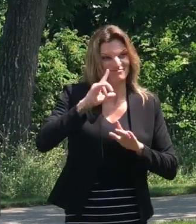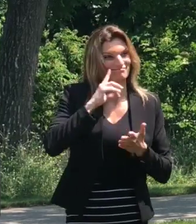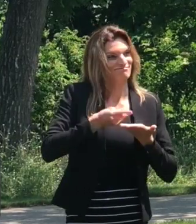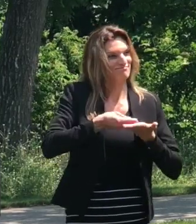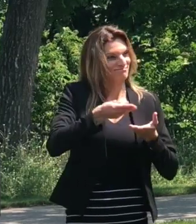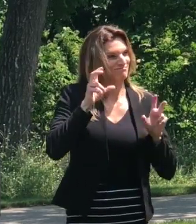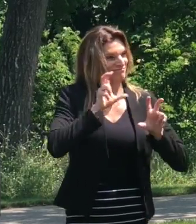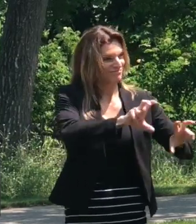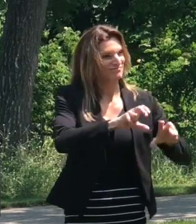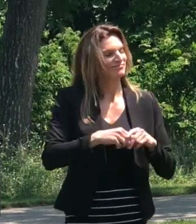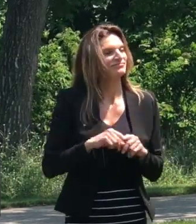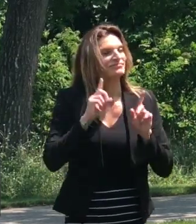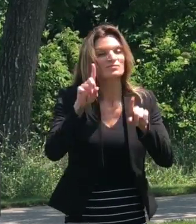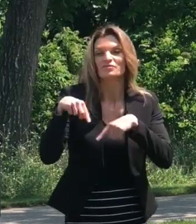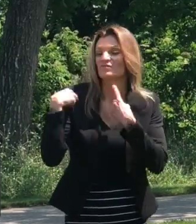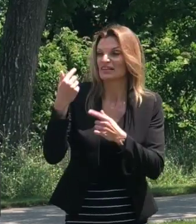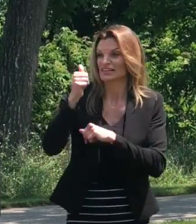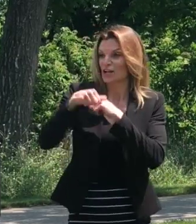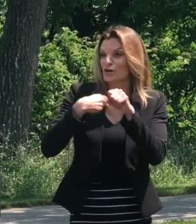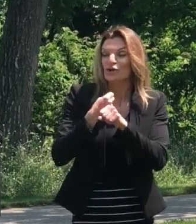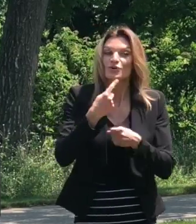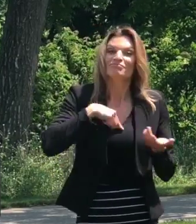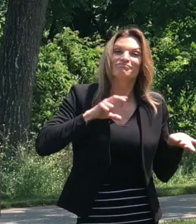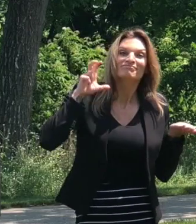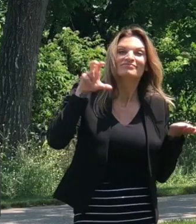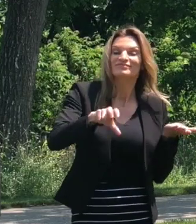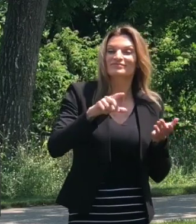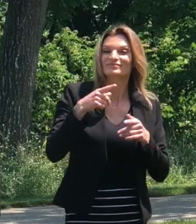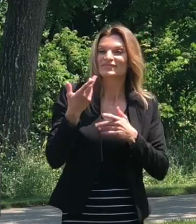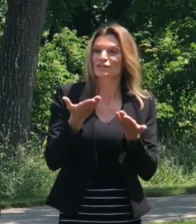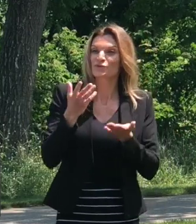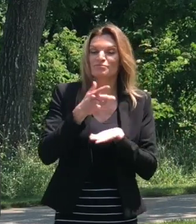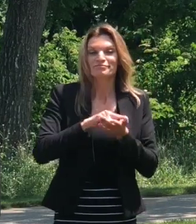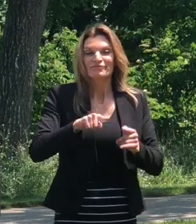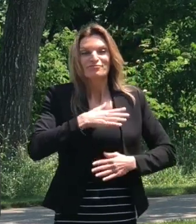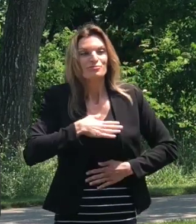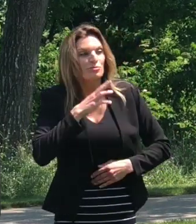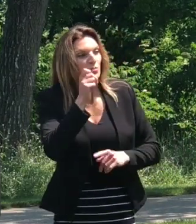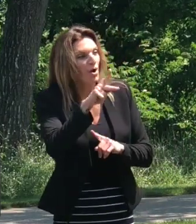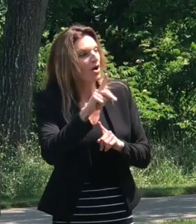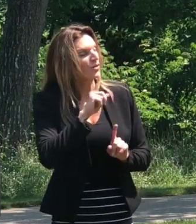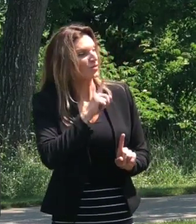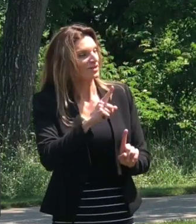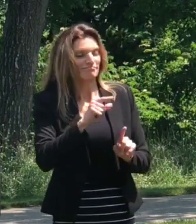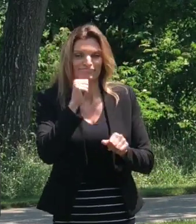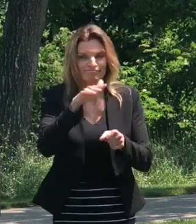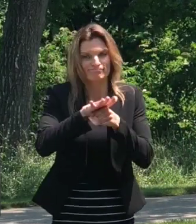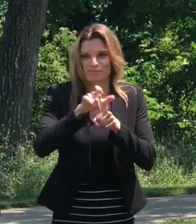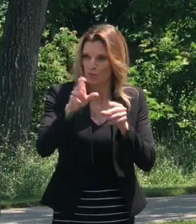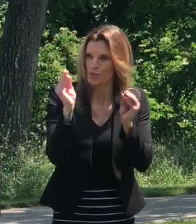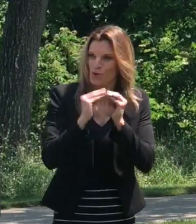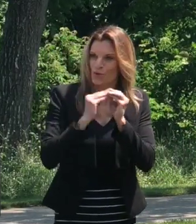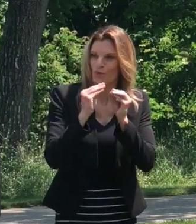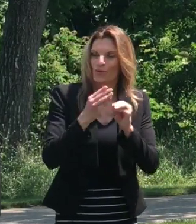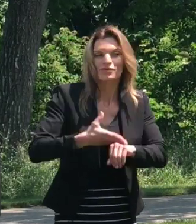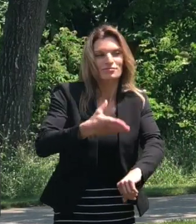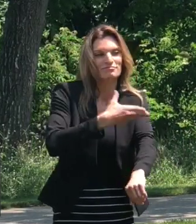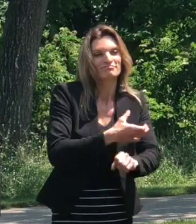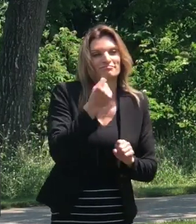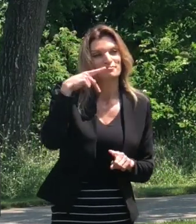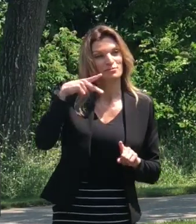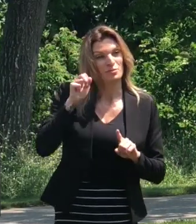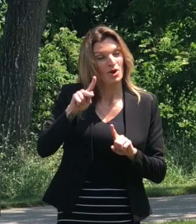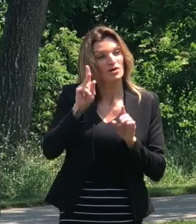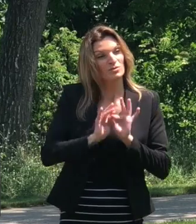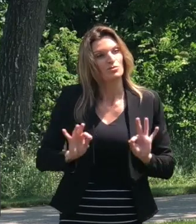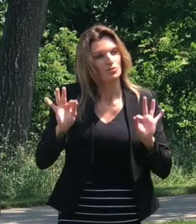last decade, we have not invested in our parks and recreation spaces at the level we should have been. Parks are